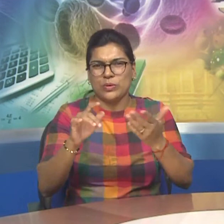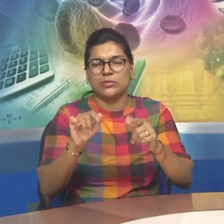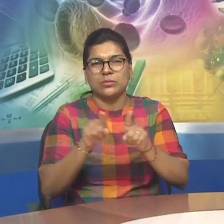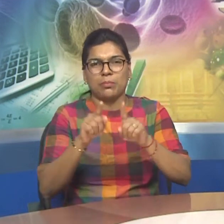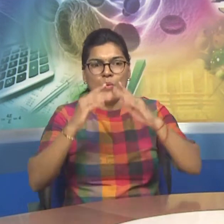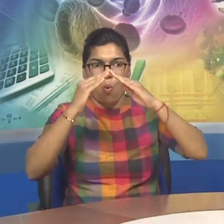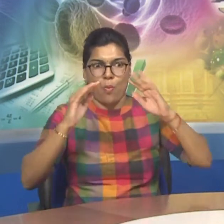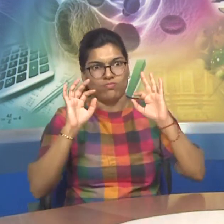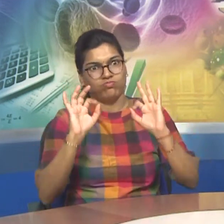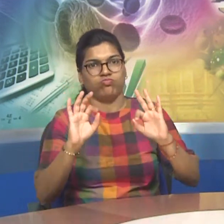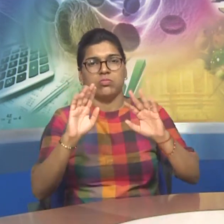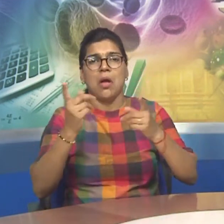damage,